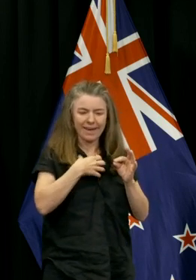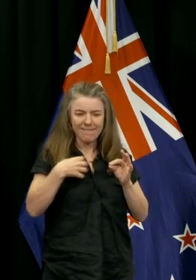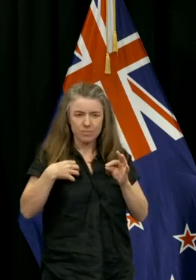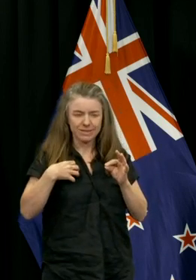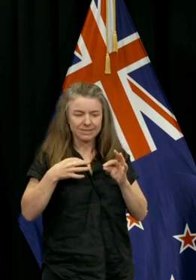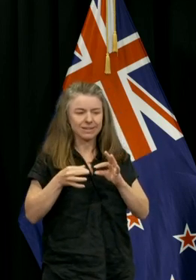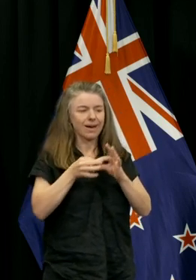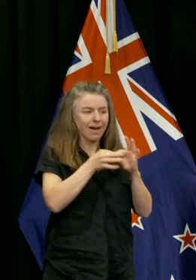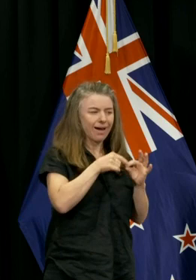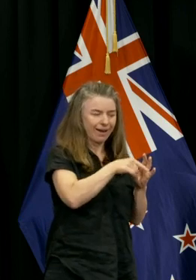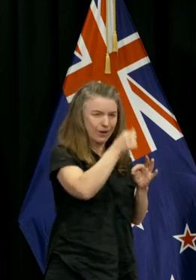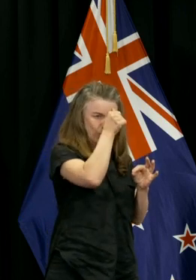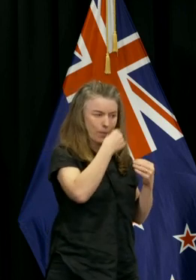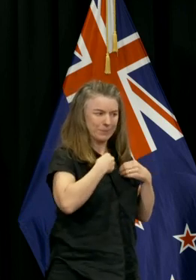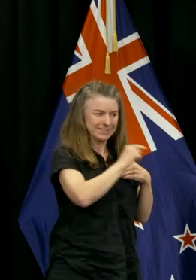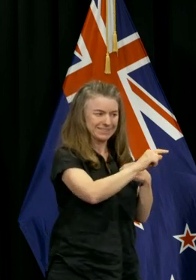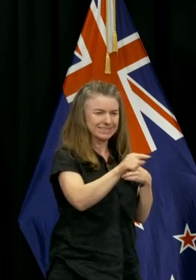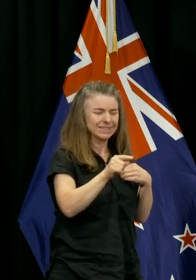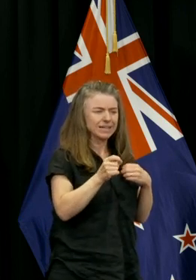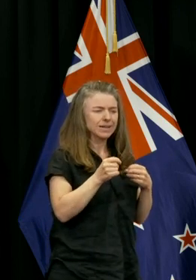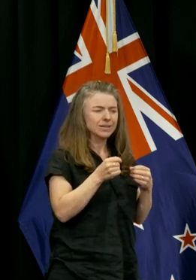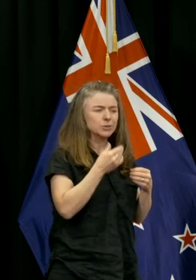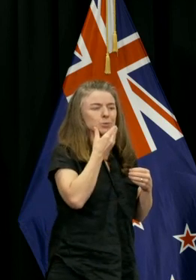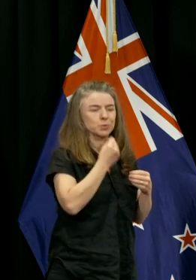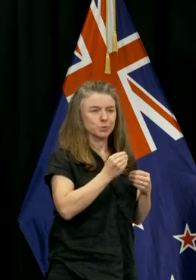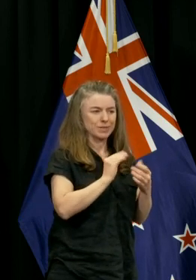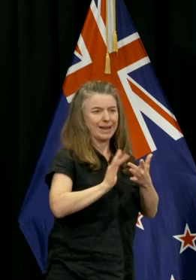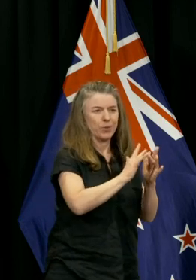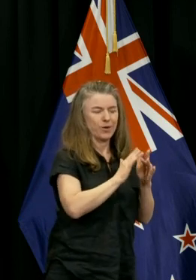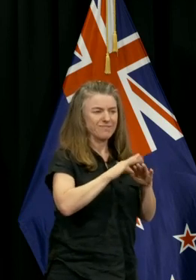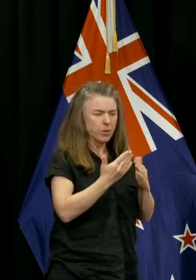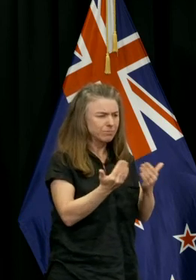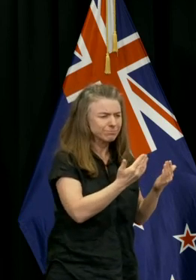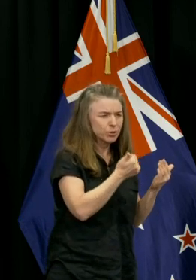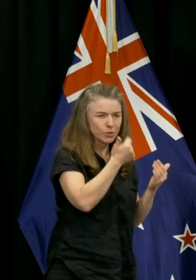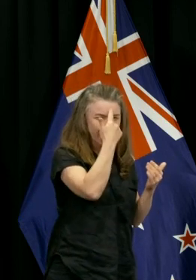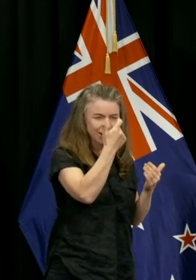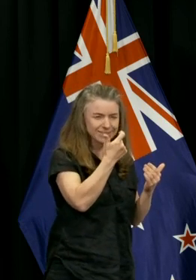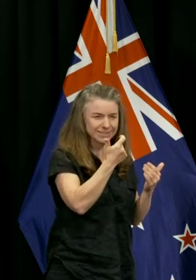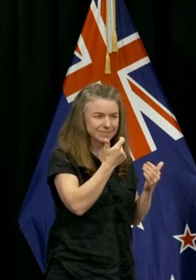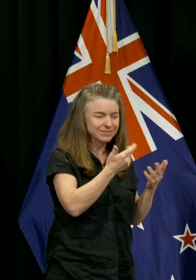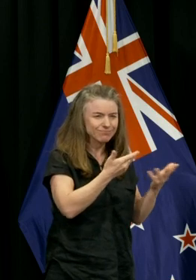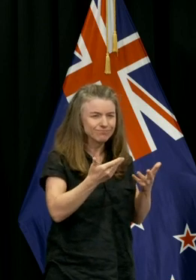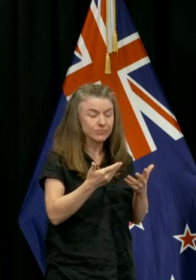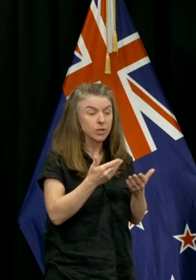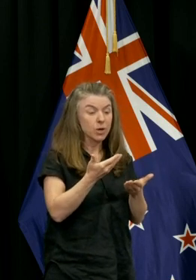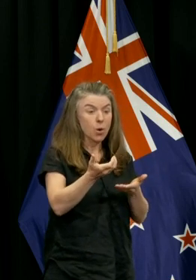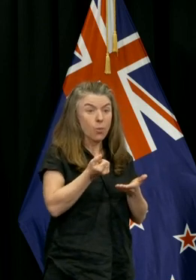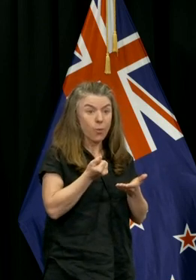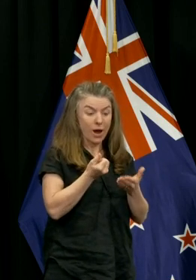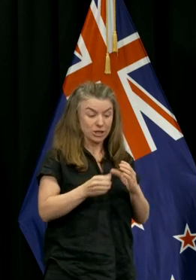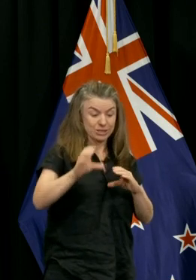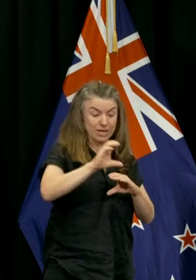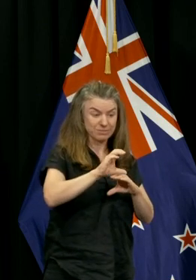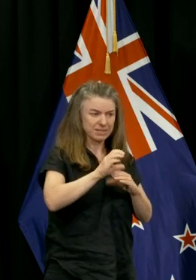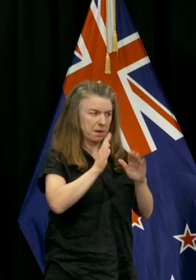sure that we're able to make the most of those. When it comes to the wage subsidy, though, I'll leave that to the Minister of Finance, but that's not something I'm familiar